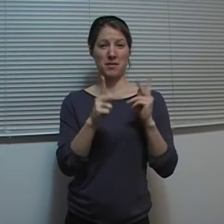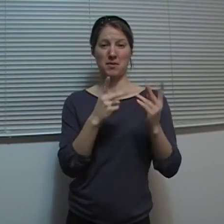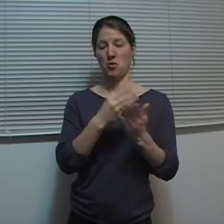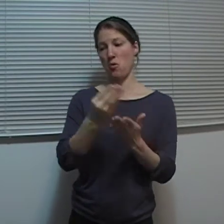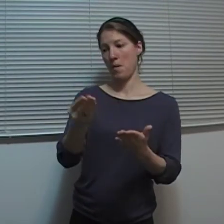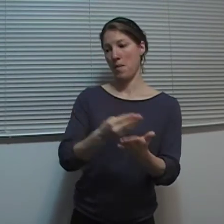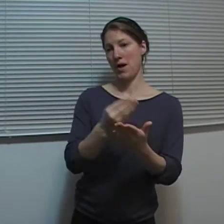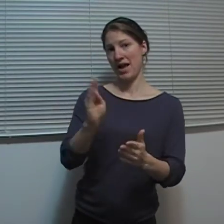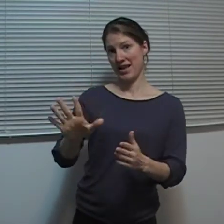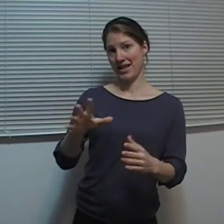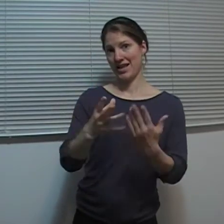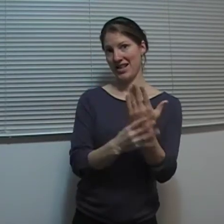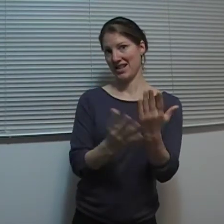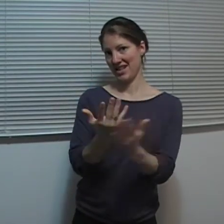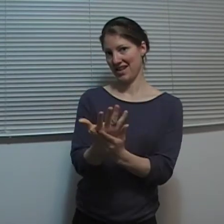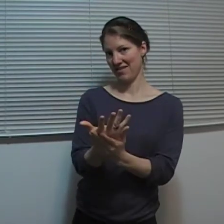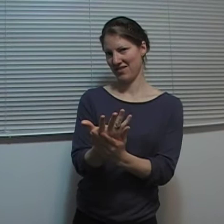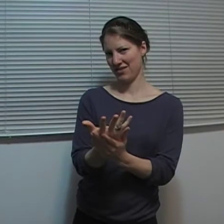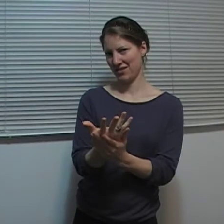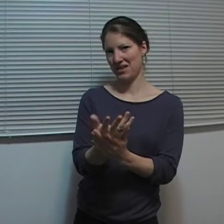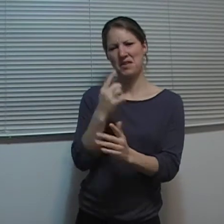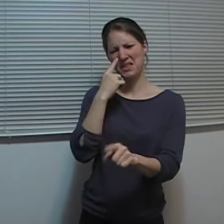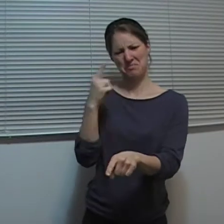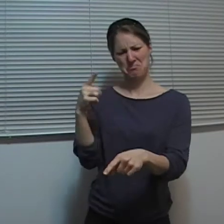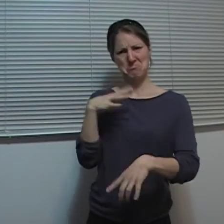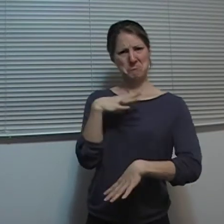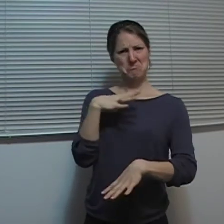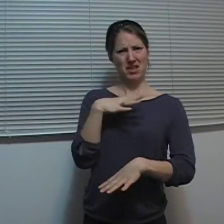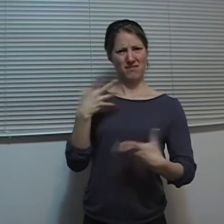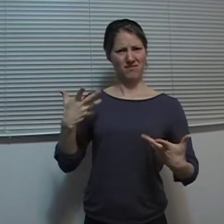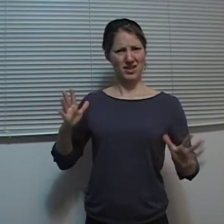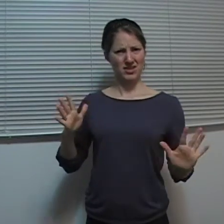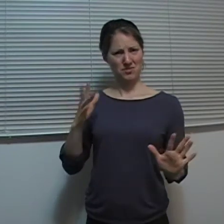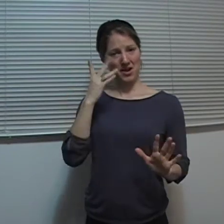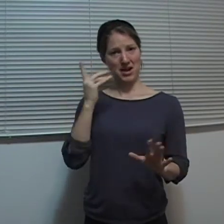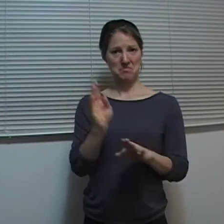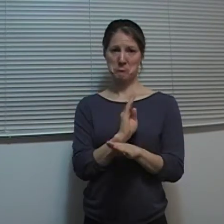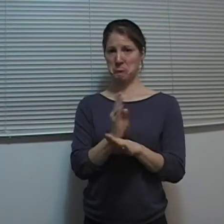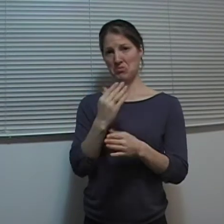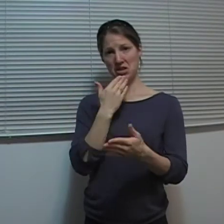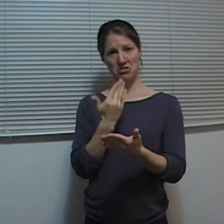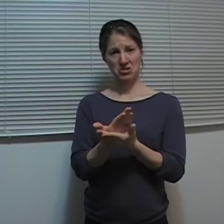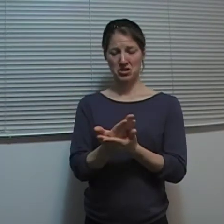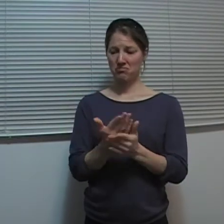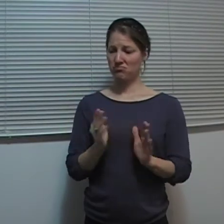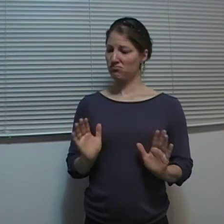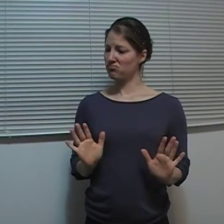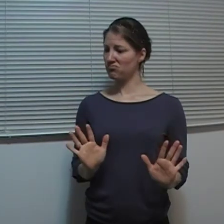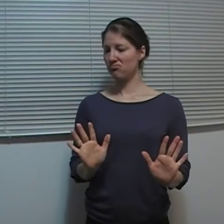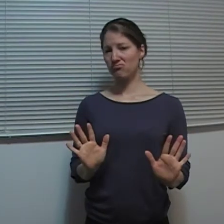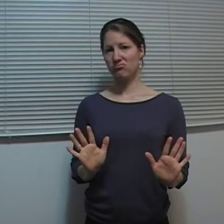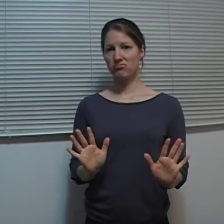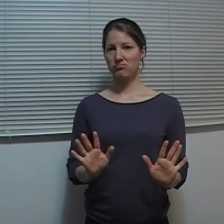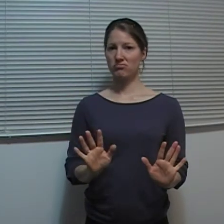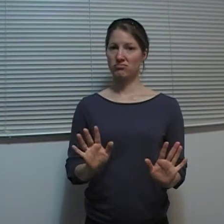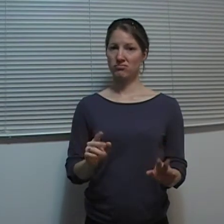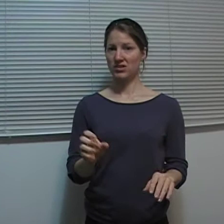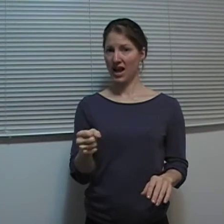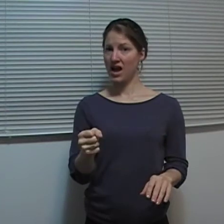Because he knew he could make a good business, and he did, and he bought two houses in the middle of Stratford, and then he decided